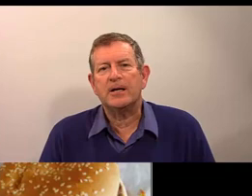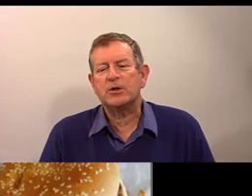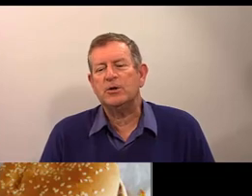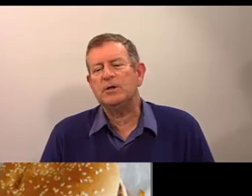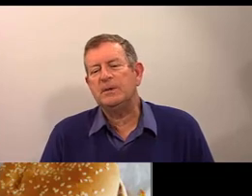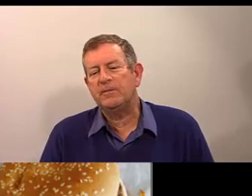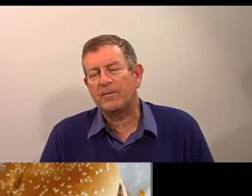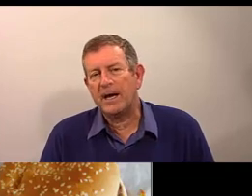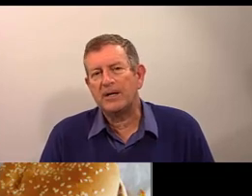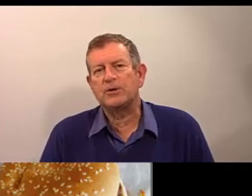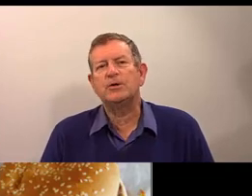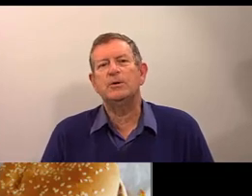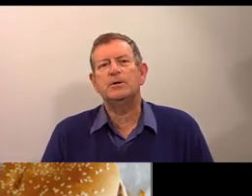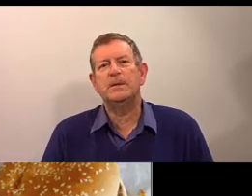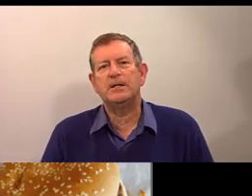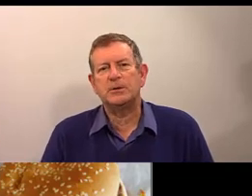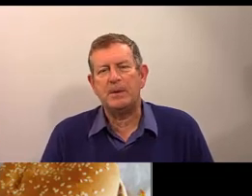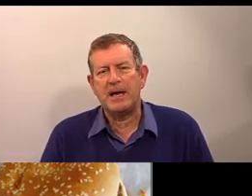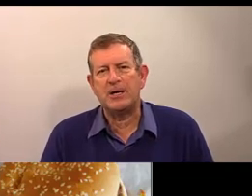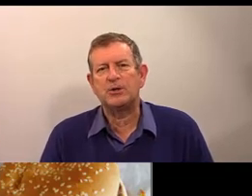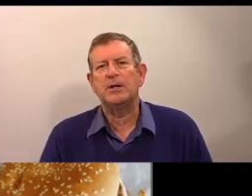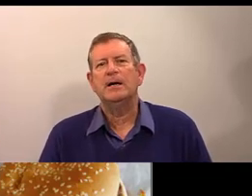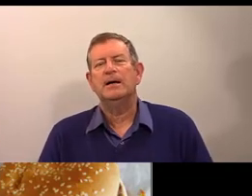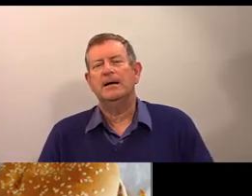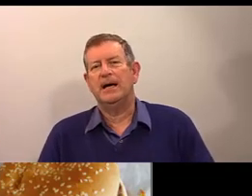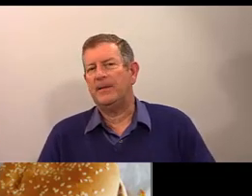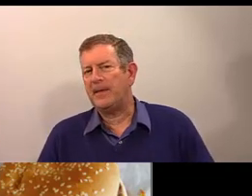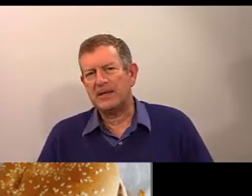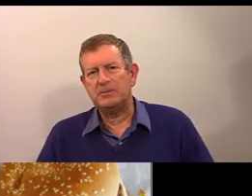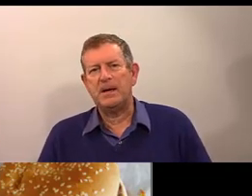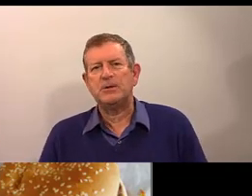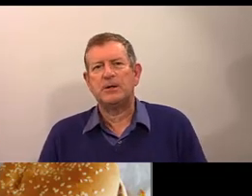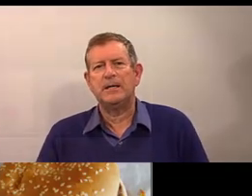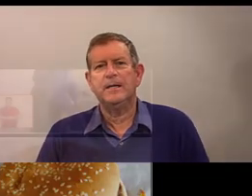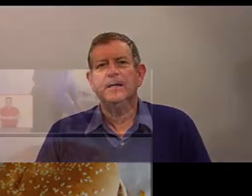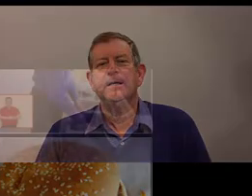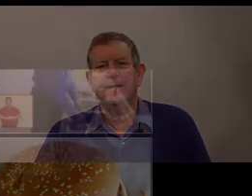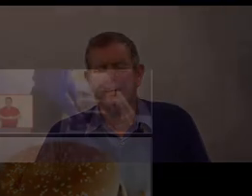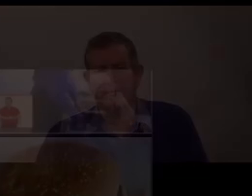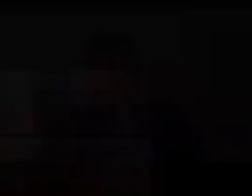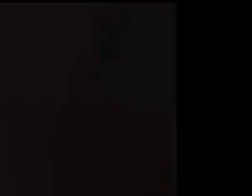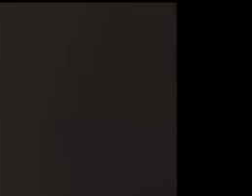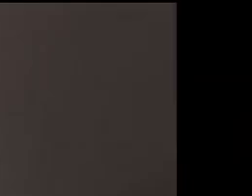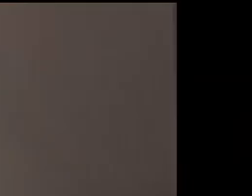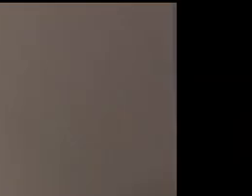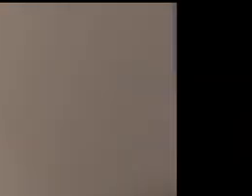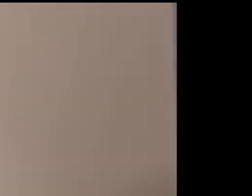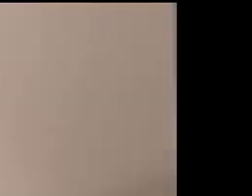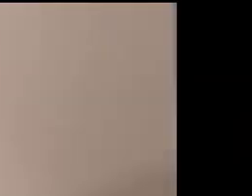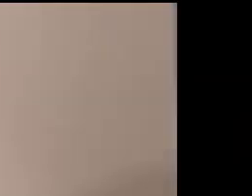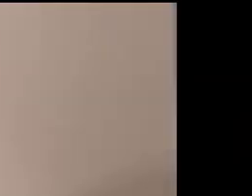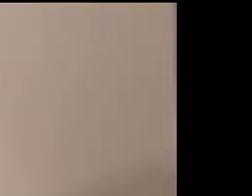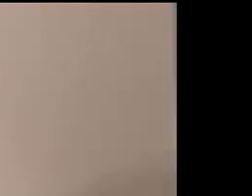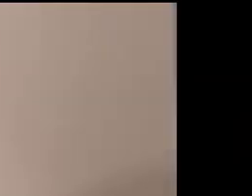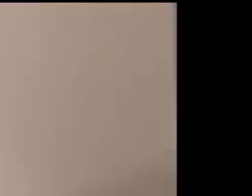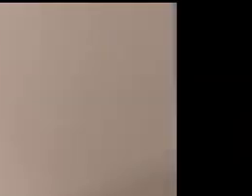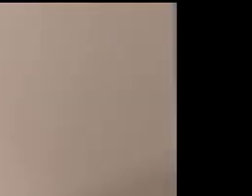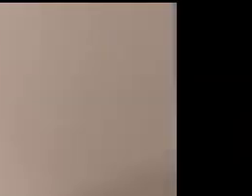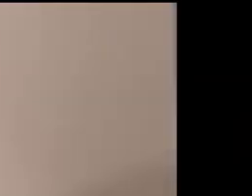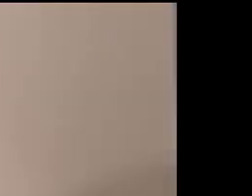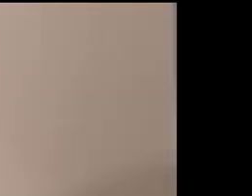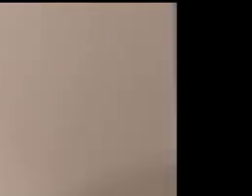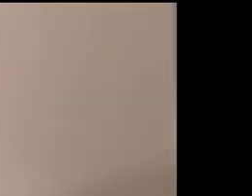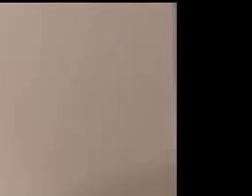speak English? Do you speak French? Do you speak Spanish? And then that's basically it, okay? So it's your job